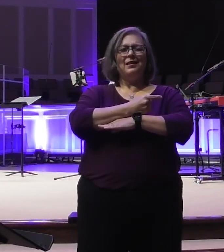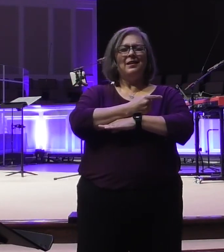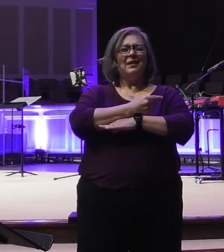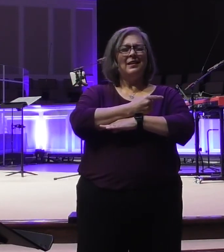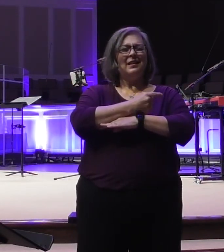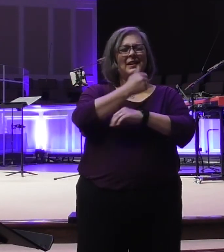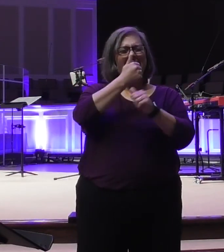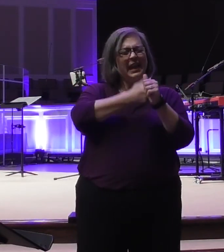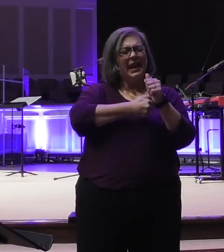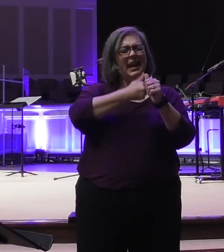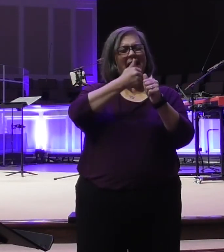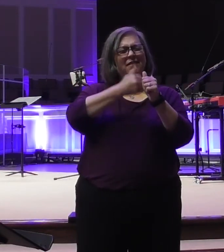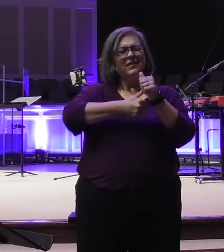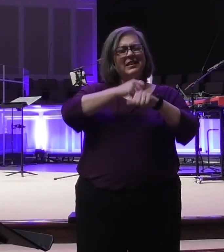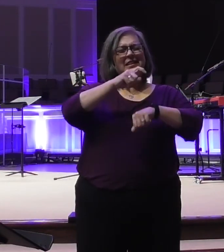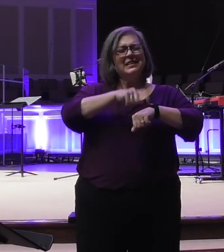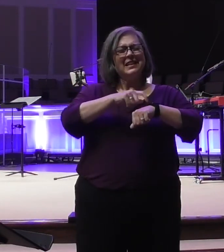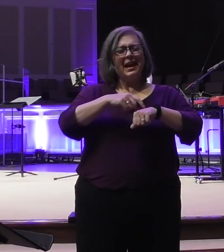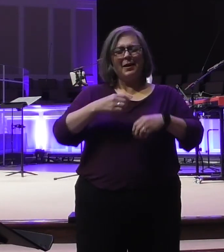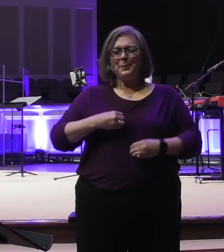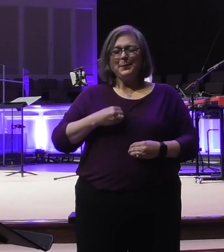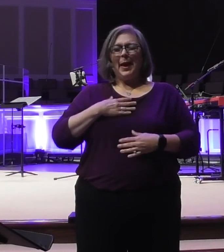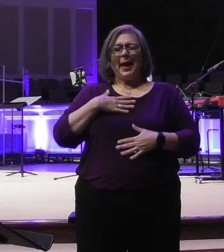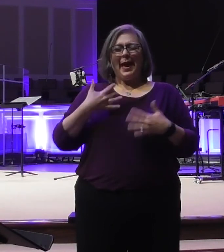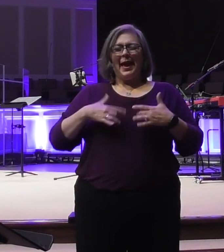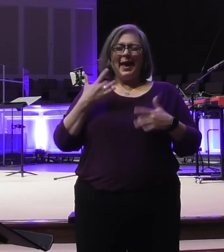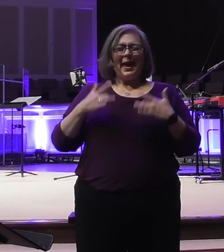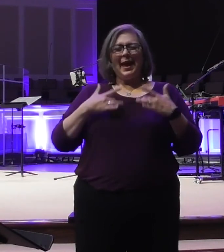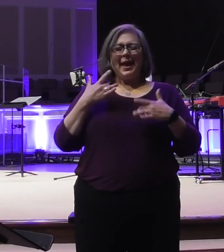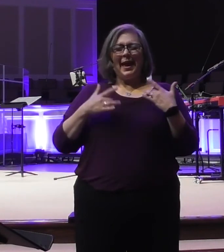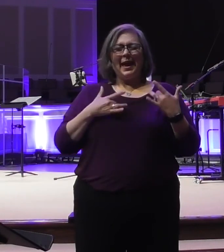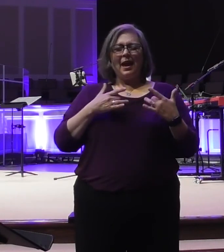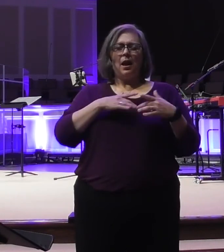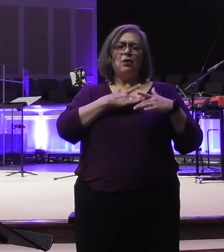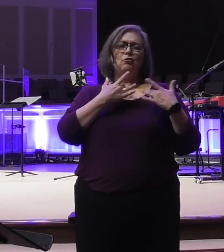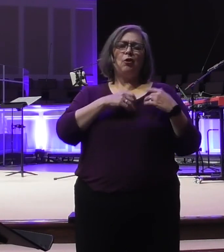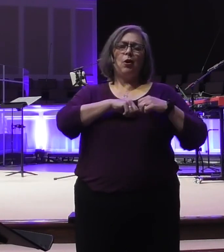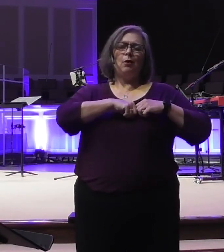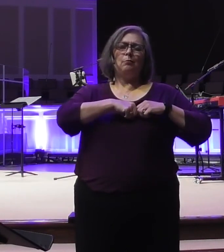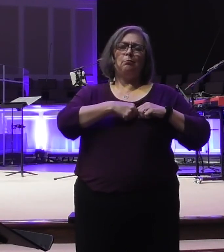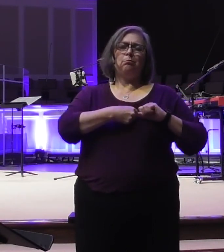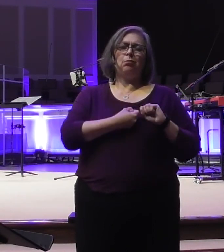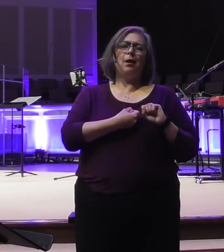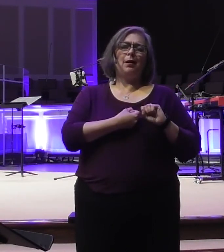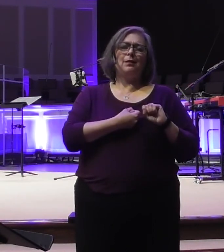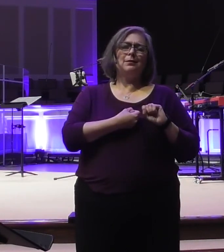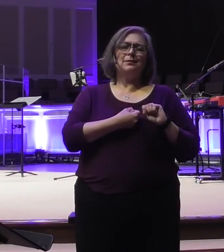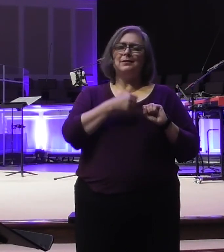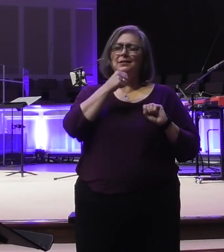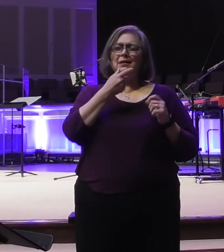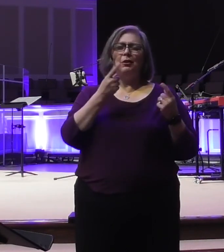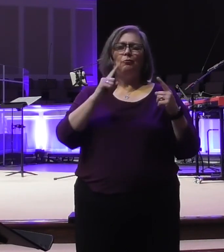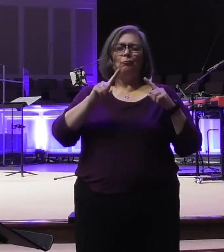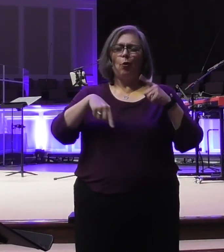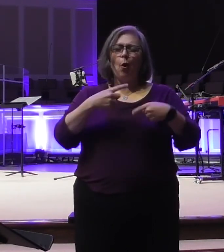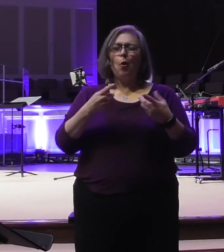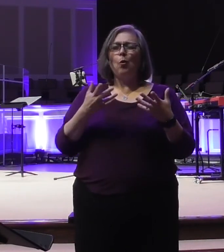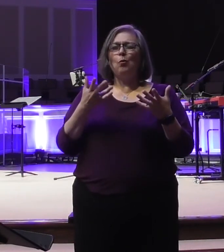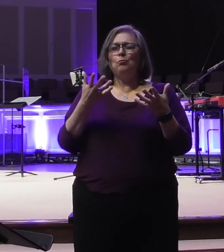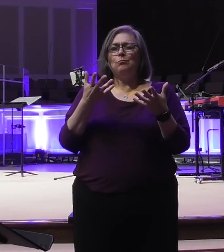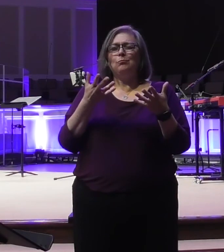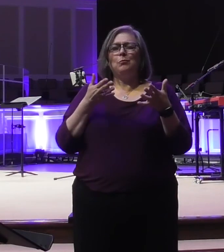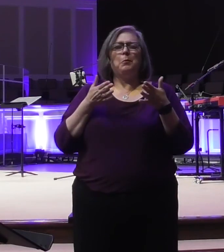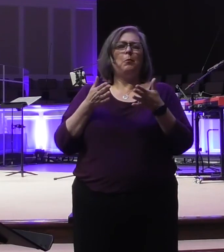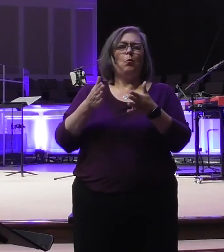every time you're thrilled with good news and every time your heart breaks because something didn't go as you'd hoped, your cry